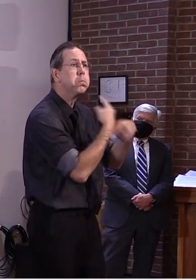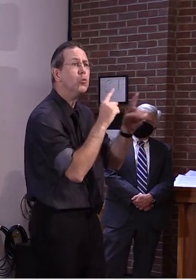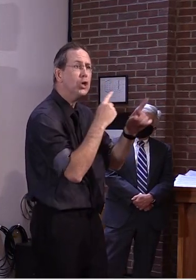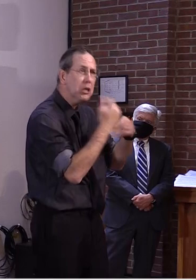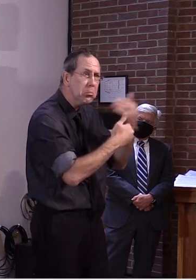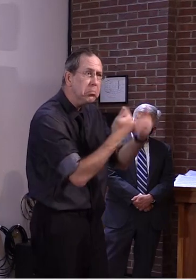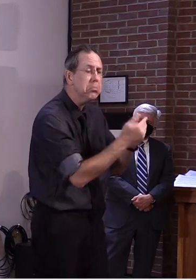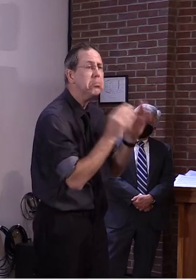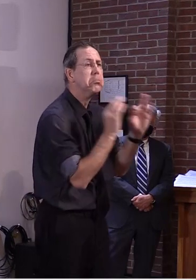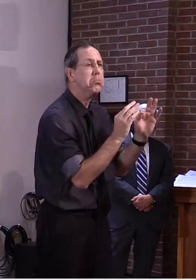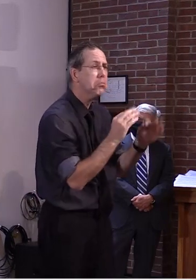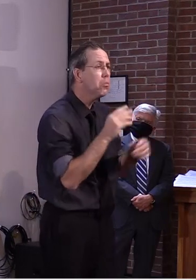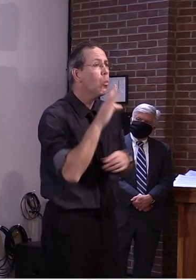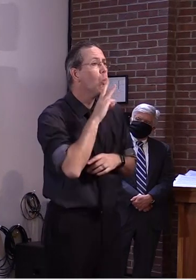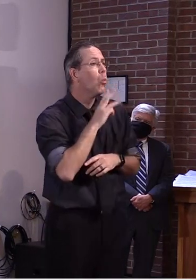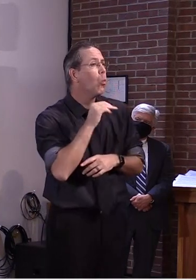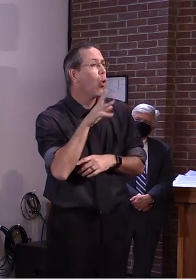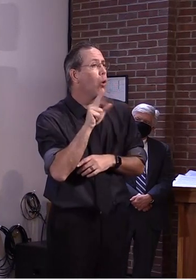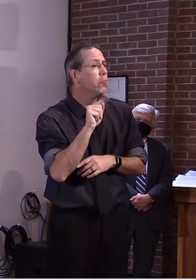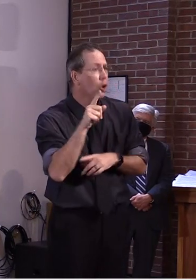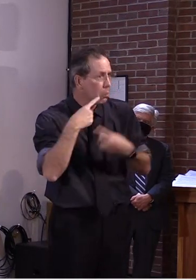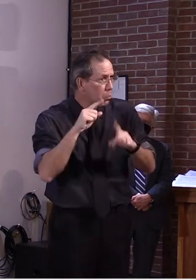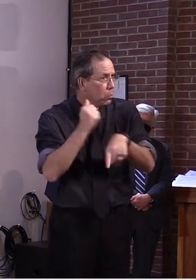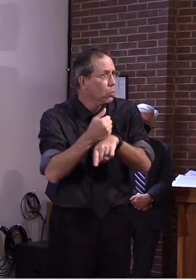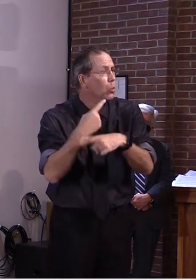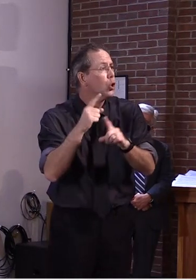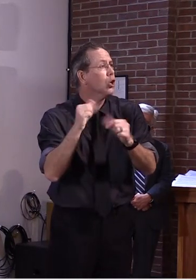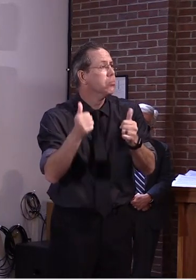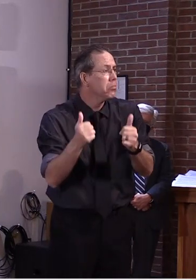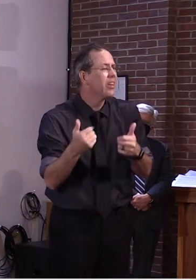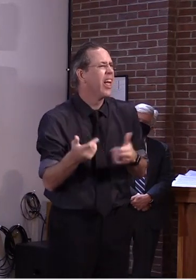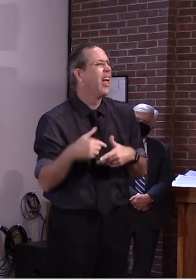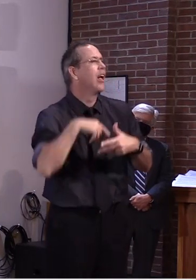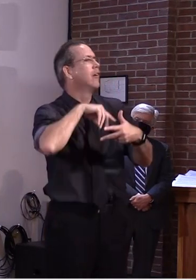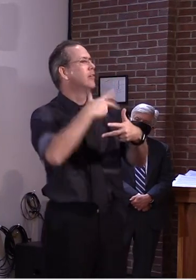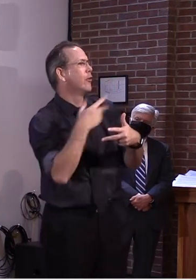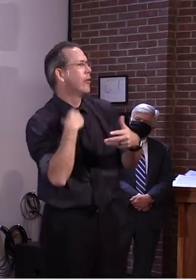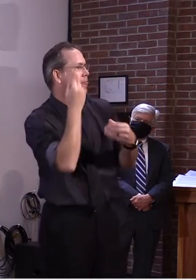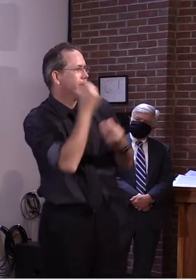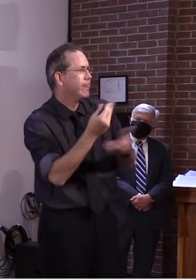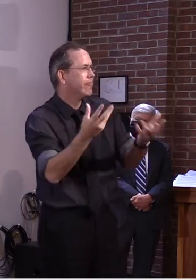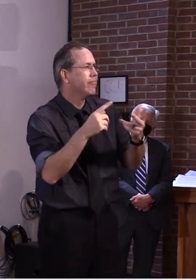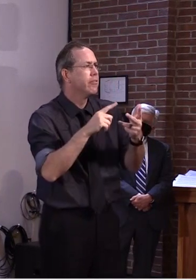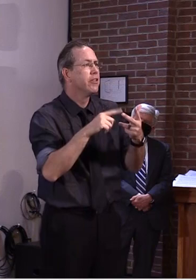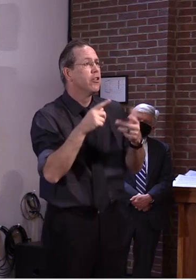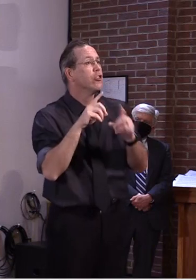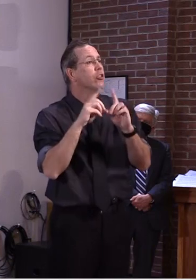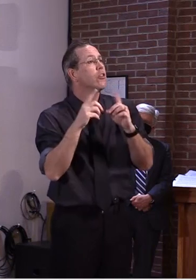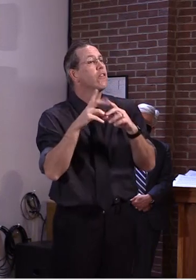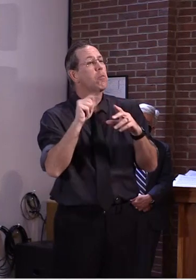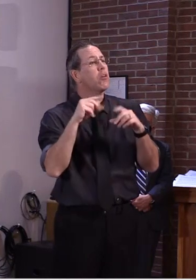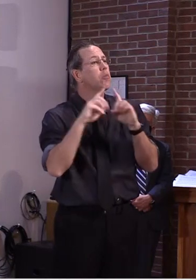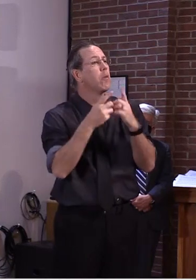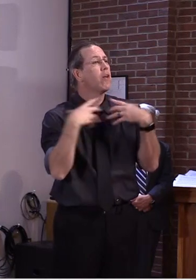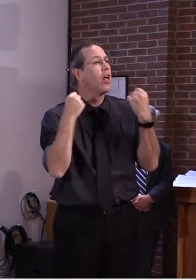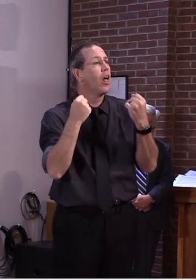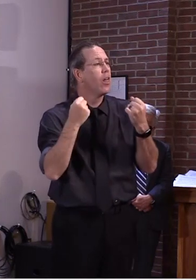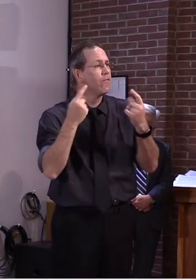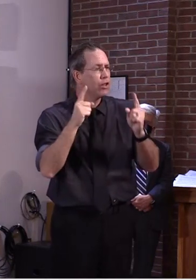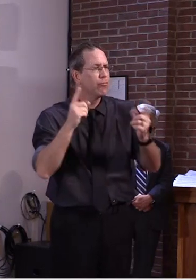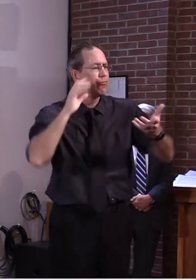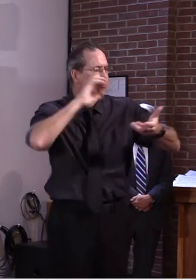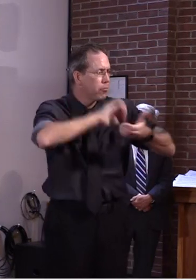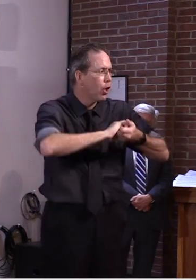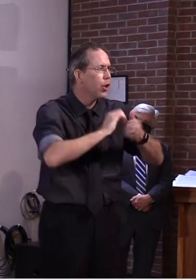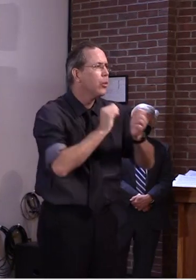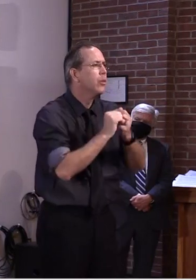announce, based on a pilot test with the Health Department, that Kinney Drugs has entered a partnership with the UVM Medical Center